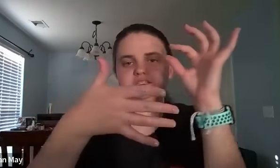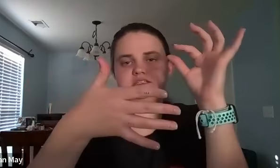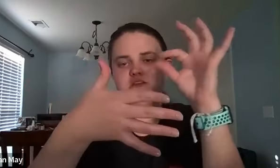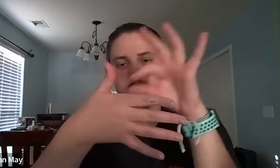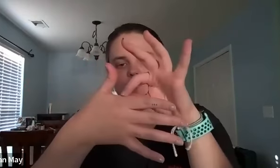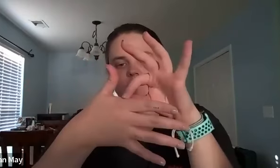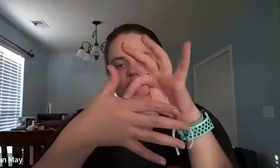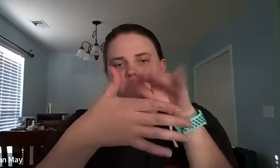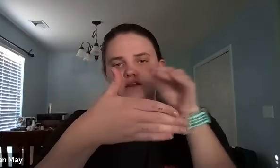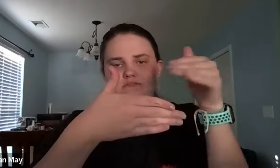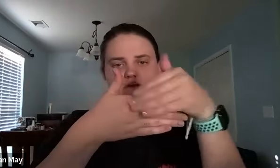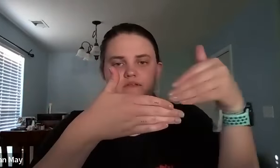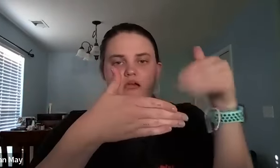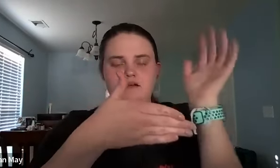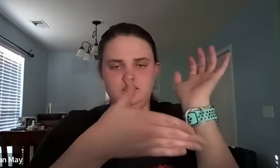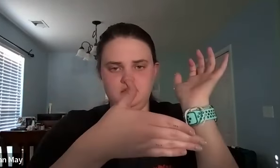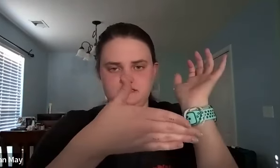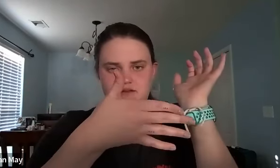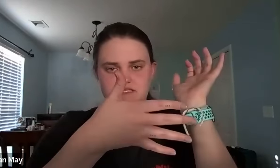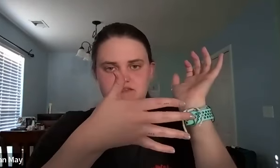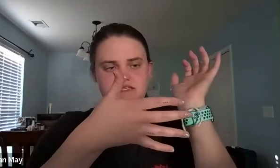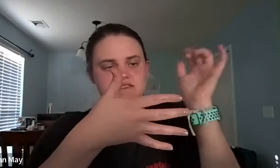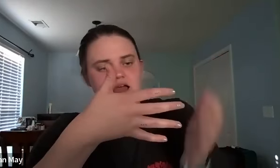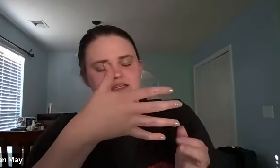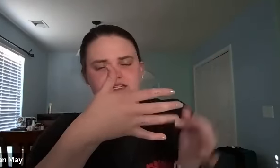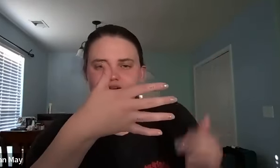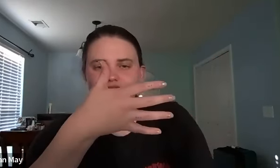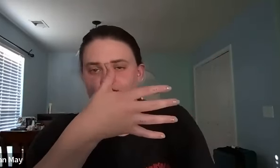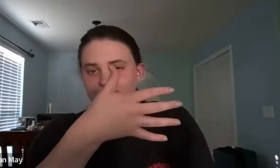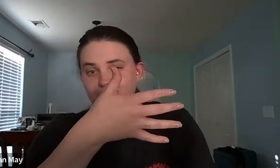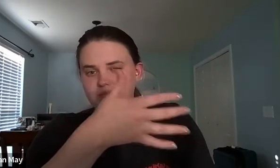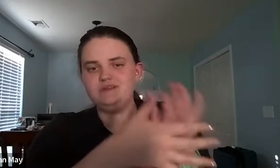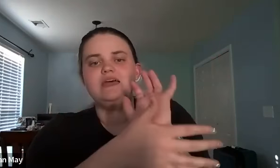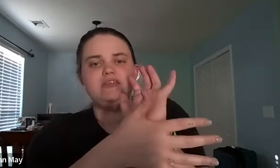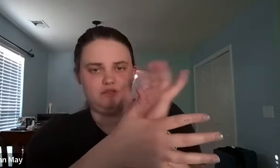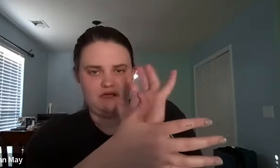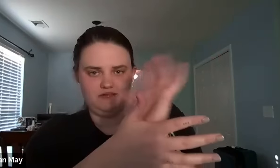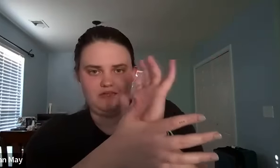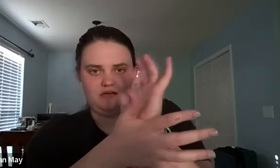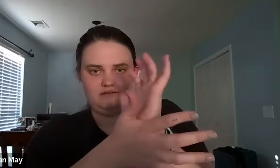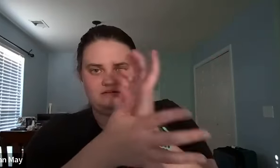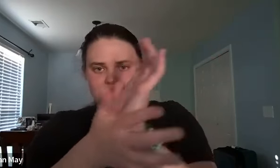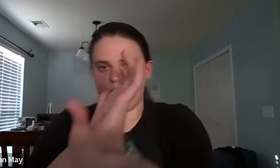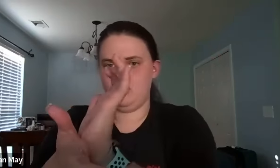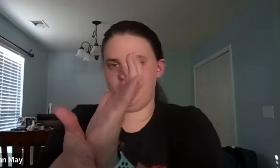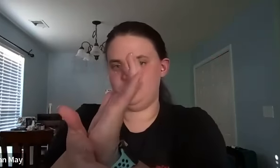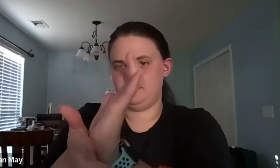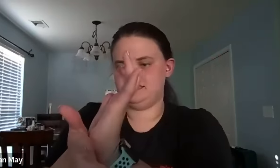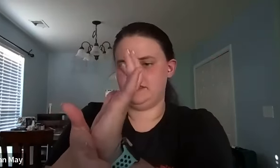is non-dominant. It's kind of sideways. Yeah, sideways like this. I tend to have it a little more open, and then you have it. Yeah, that palm is on the back